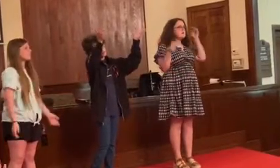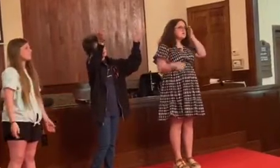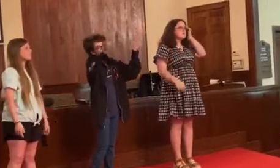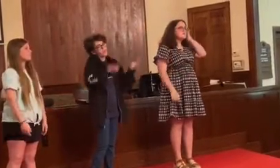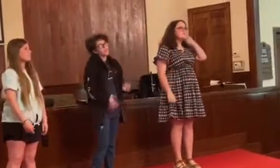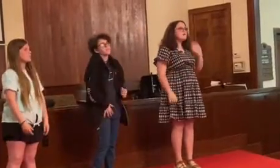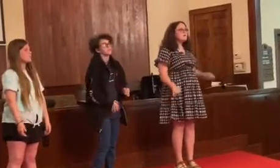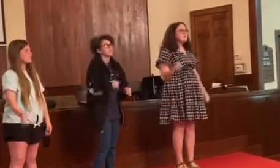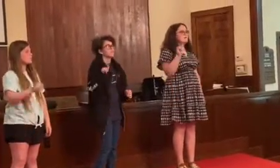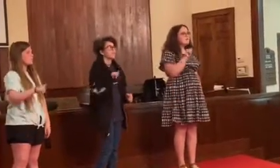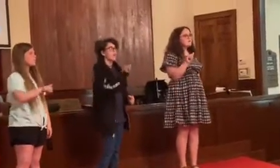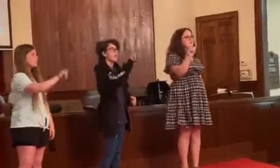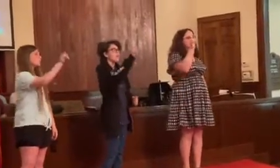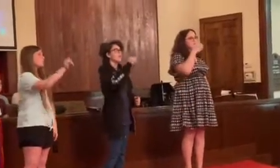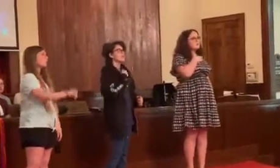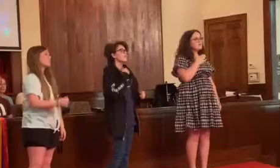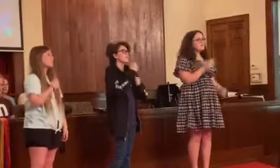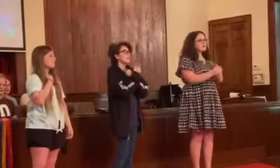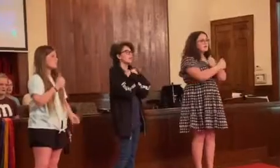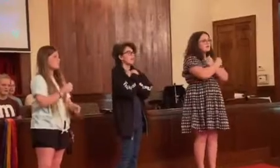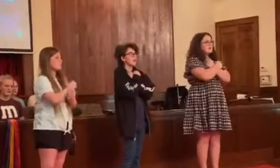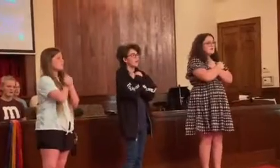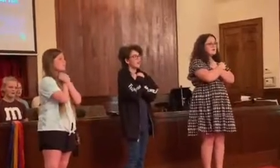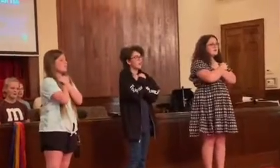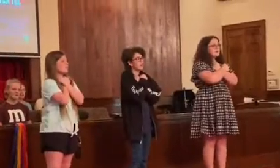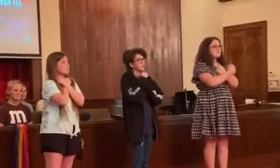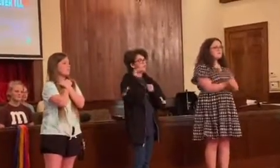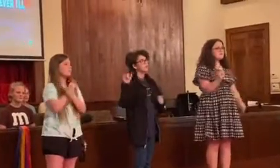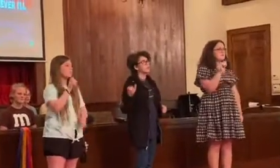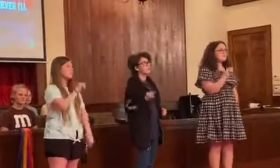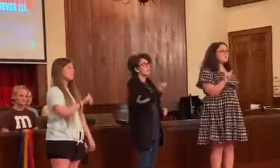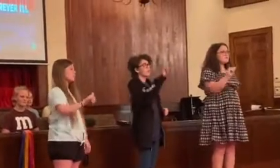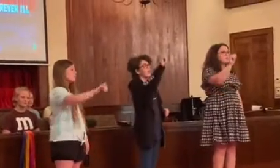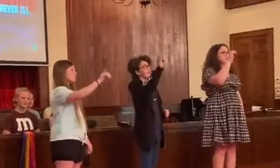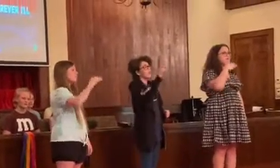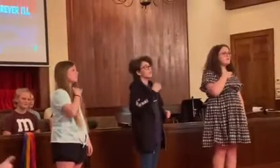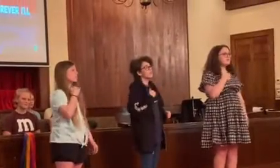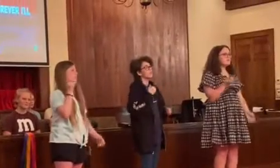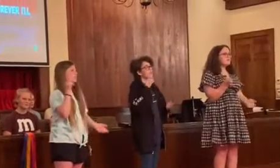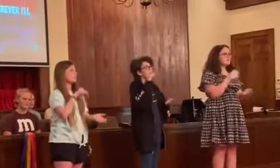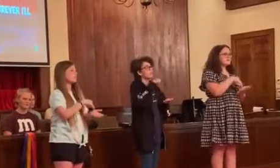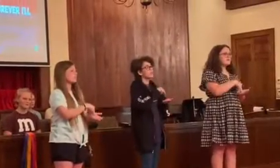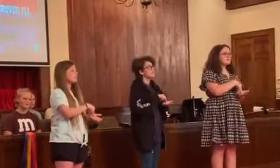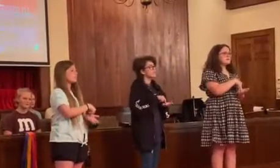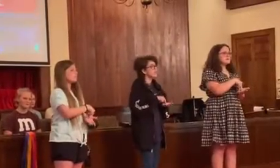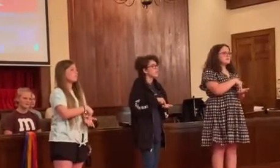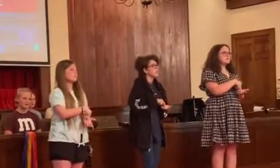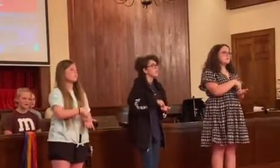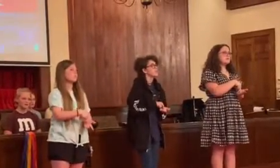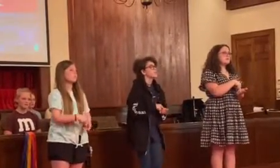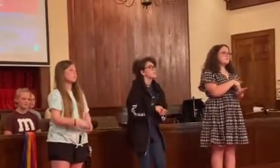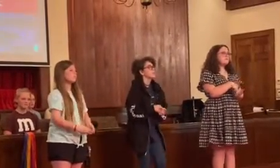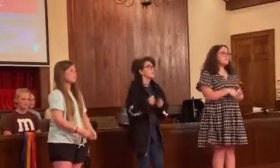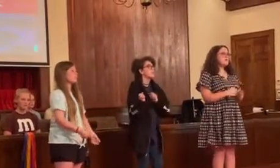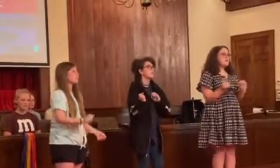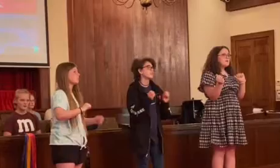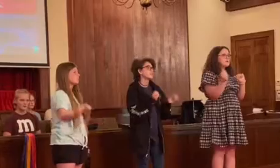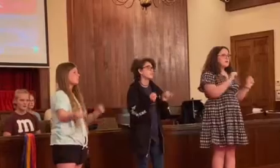hands Forever alive, forever I'll stay